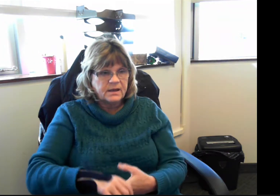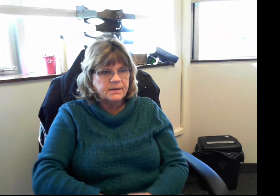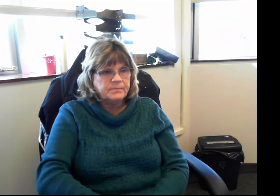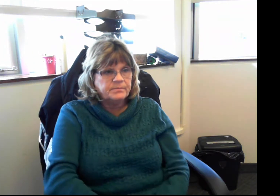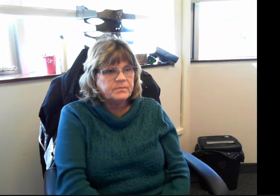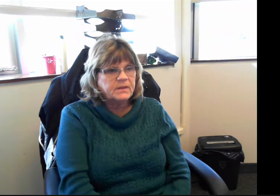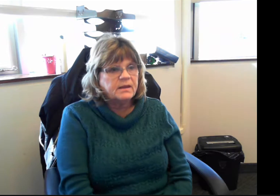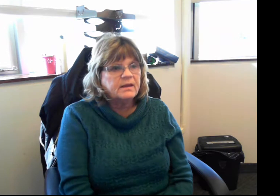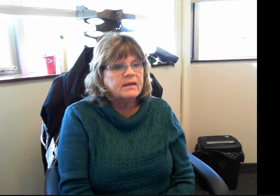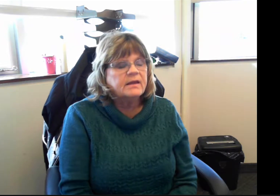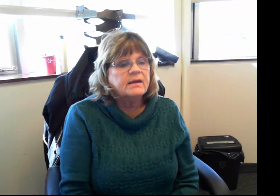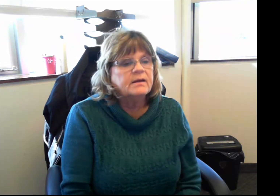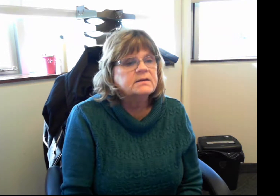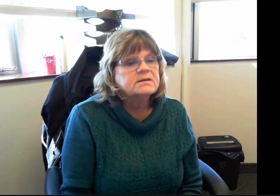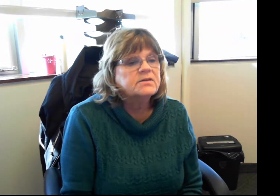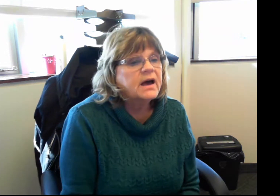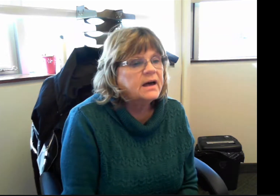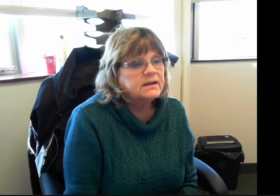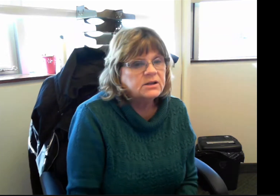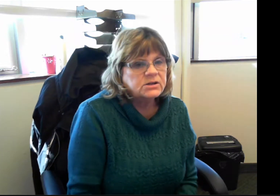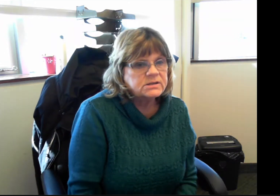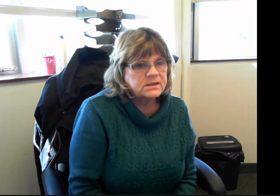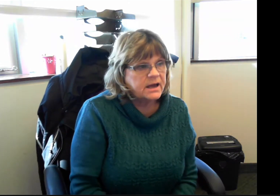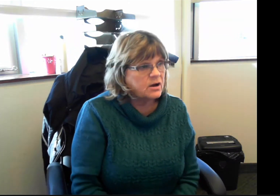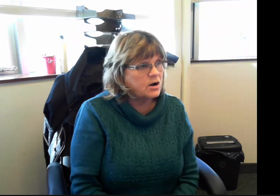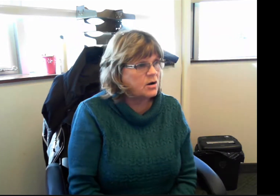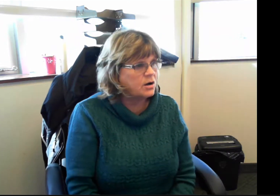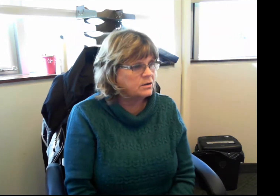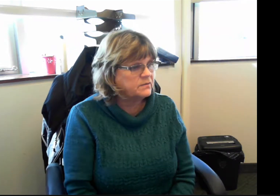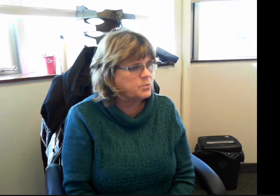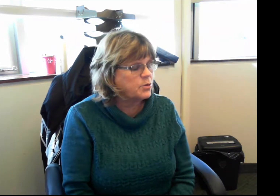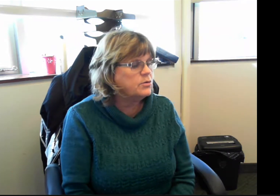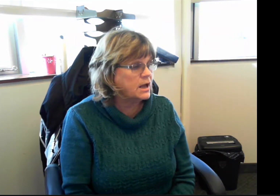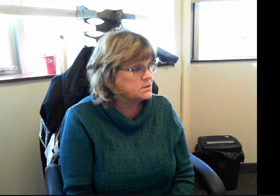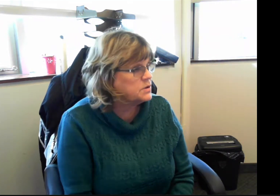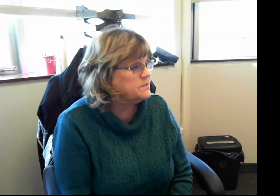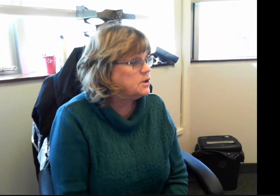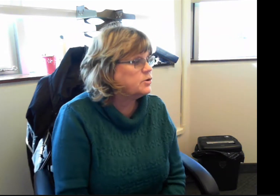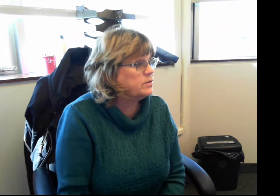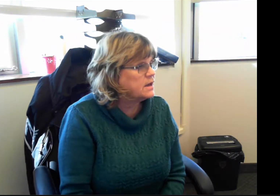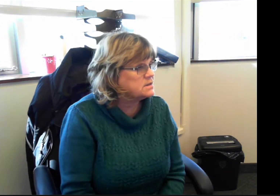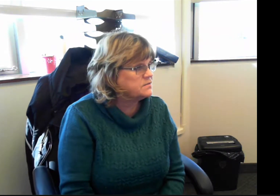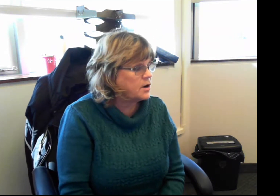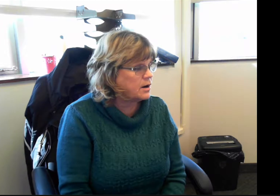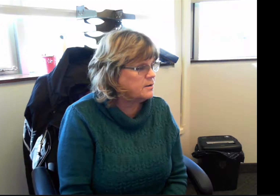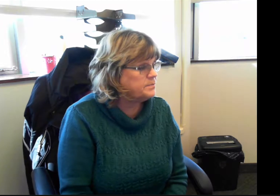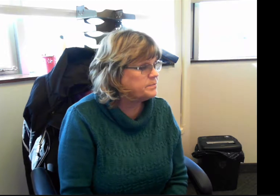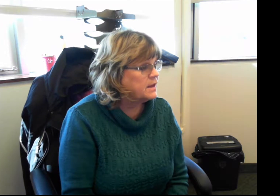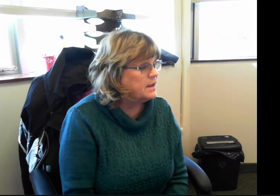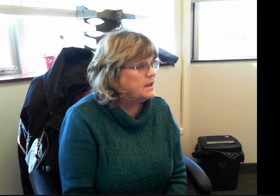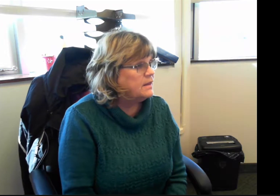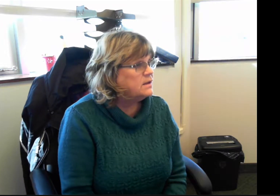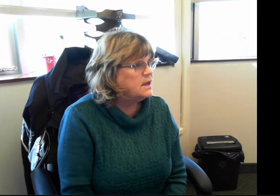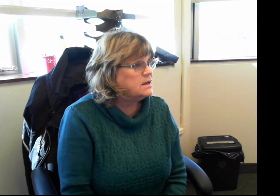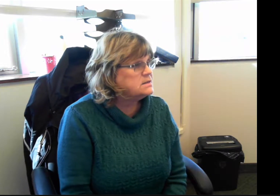Okay, so that looks like all of the pronouns we've learned thus far. The next thing